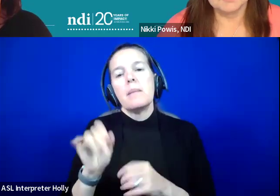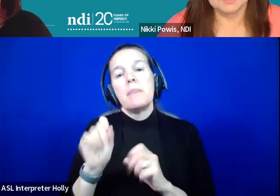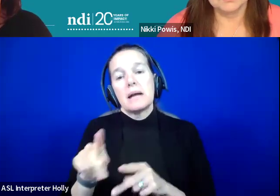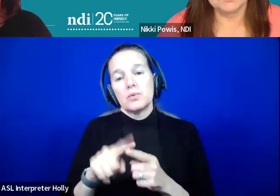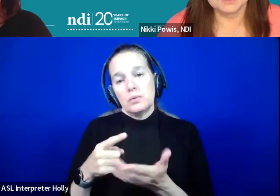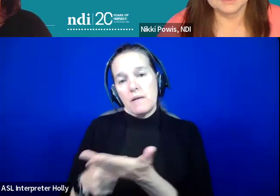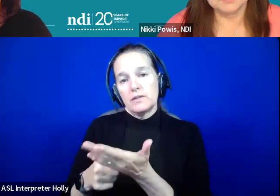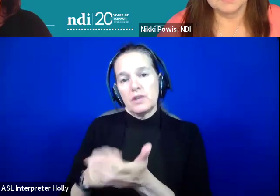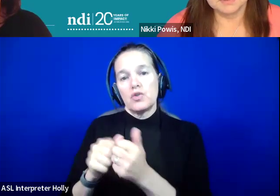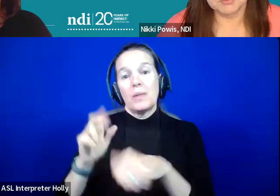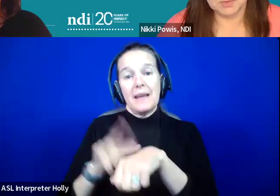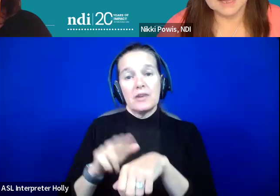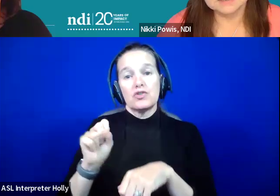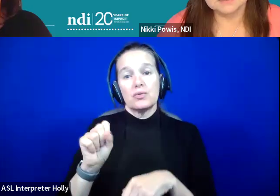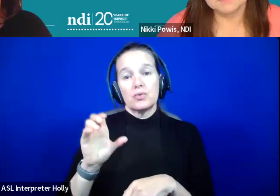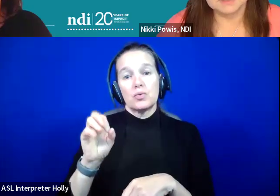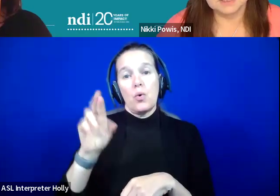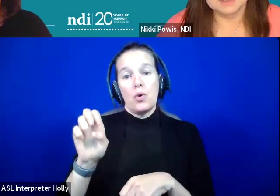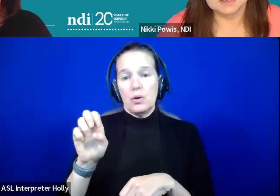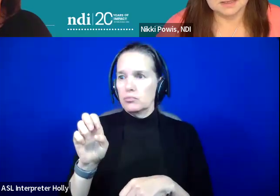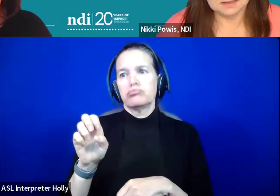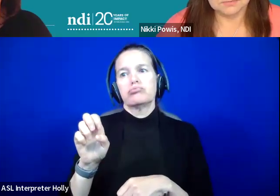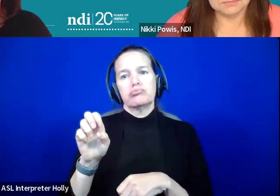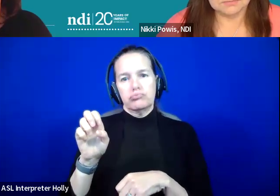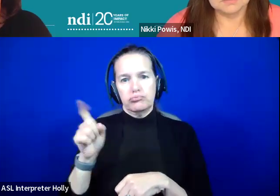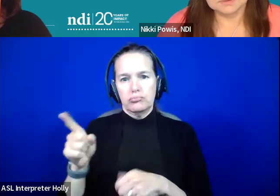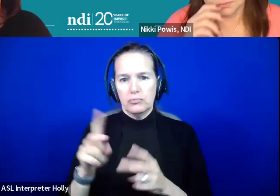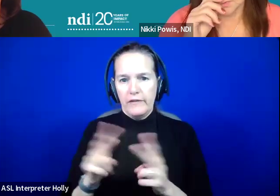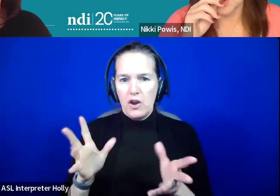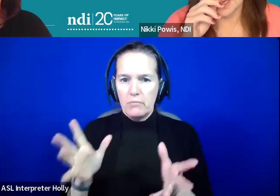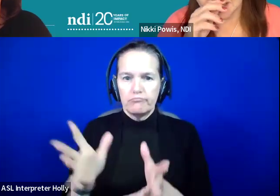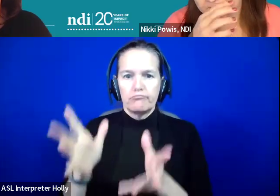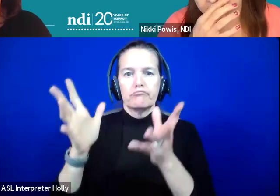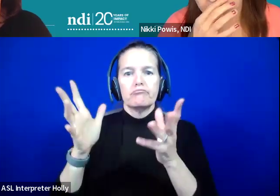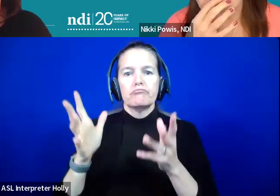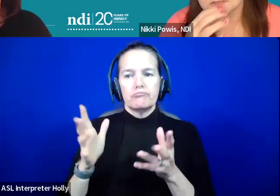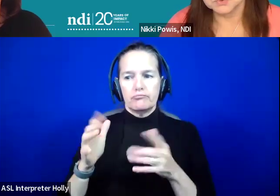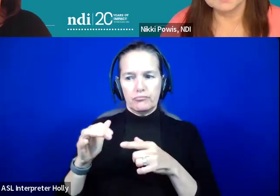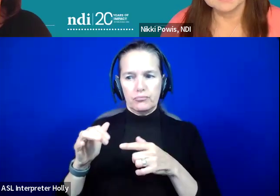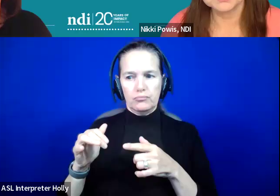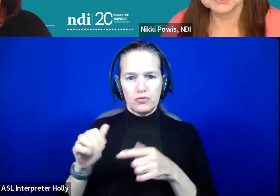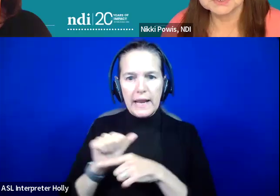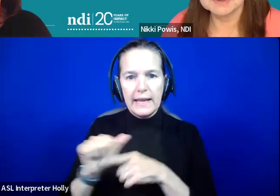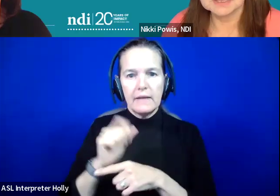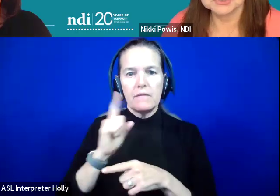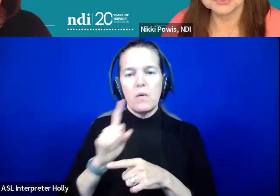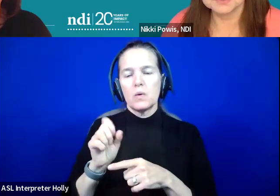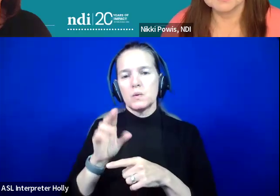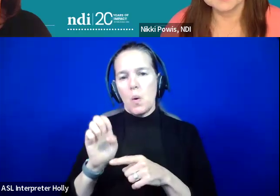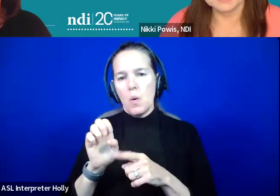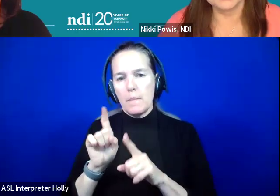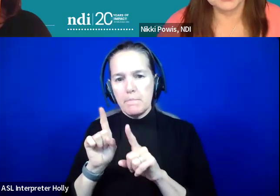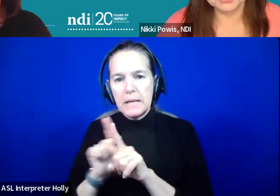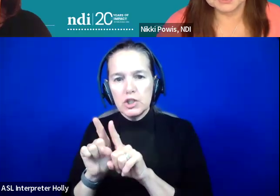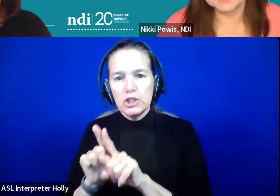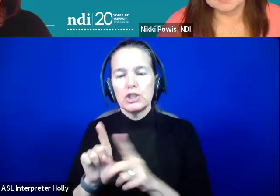they really were very proactive in Mhm. training for SCORE mentors, making sure